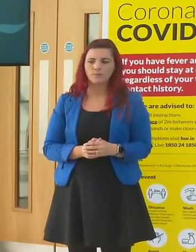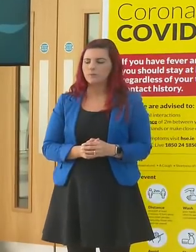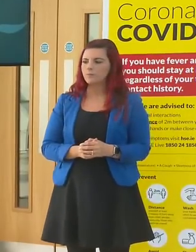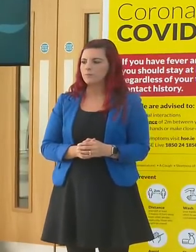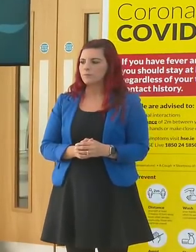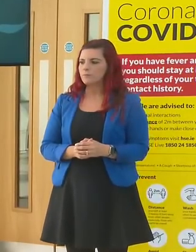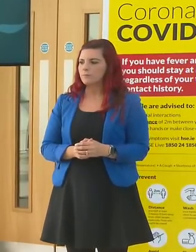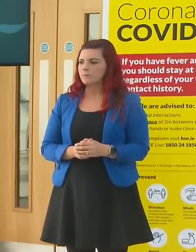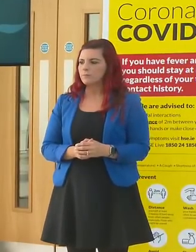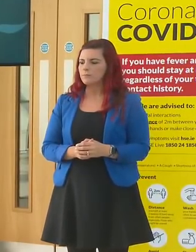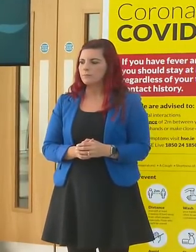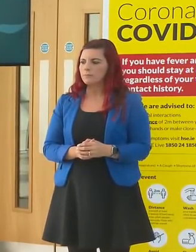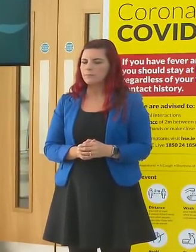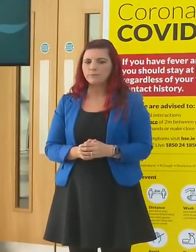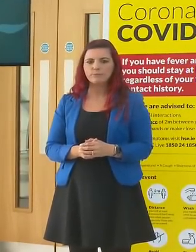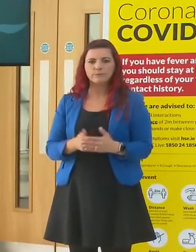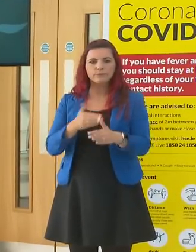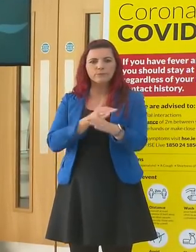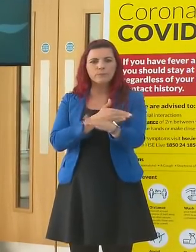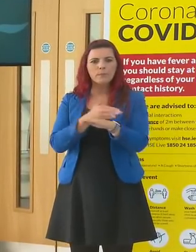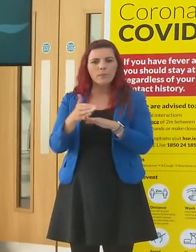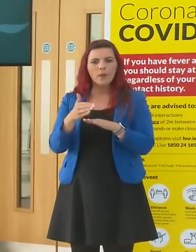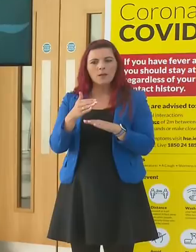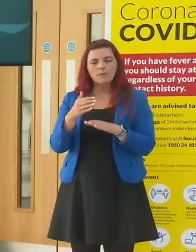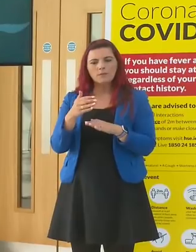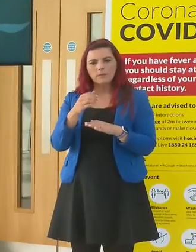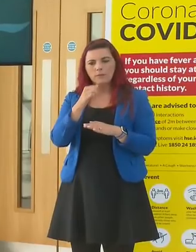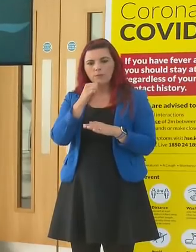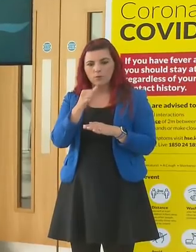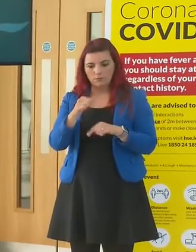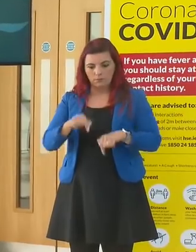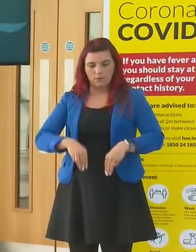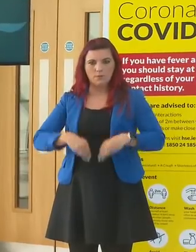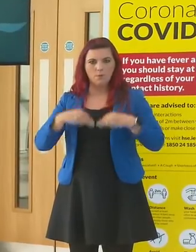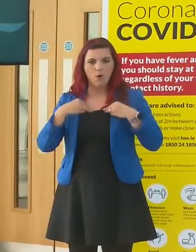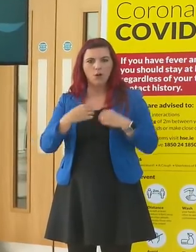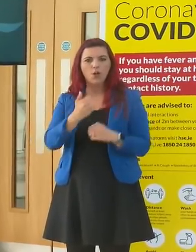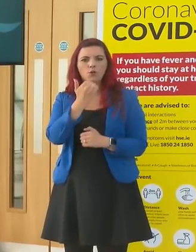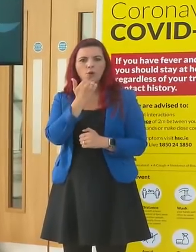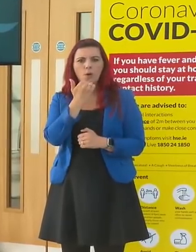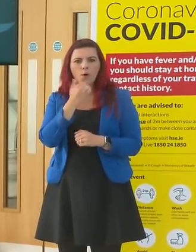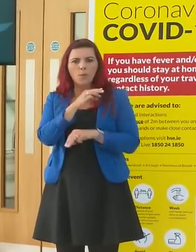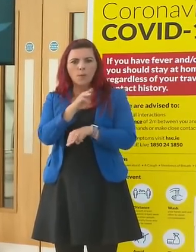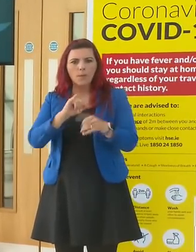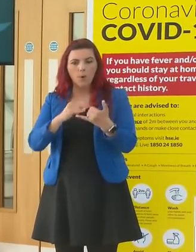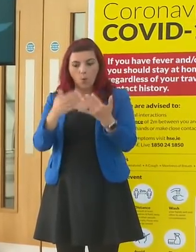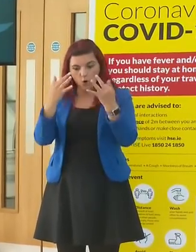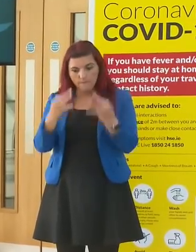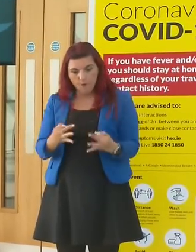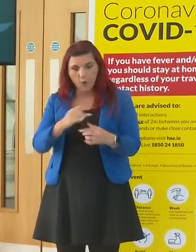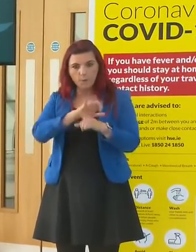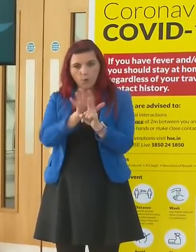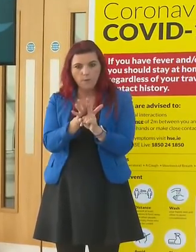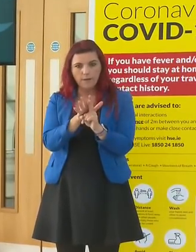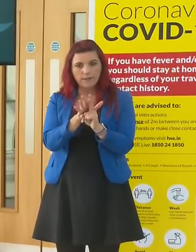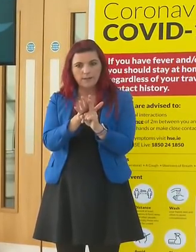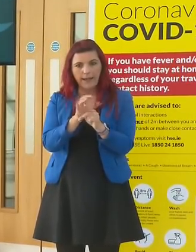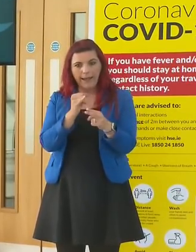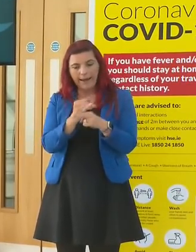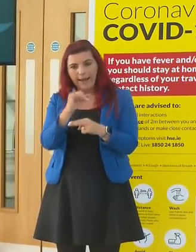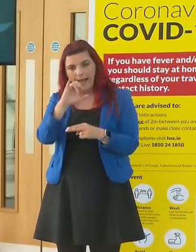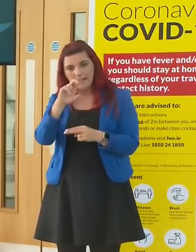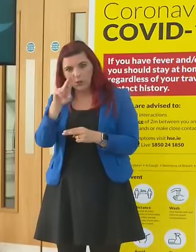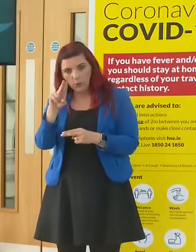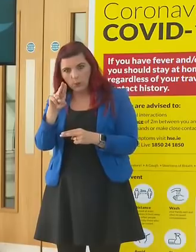And just in kicking off, to say that as of this morning, the number of patients with confirmed COVID-19 in